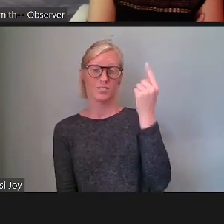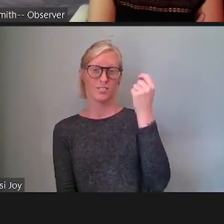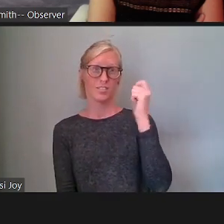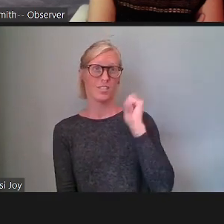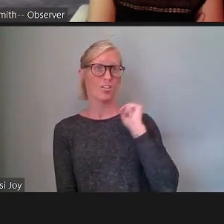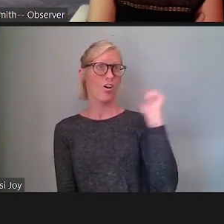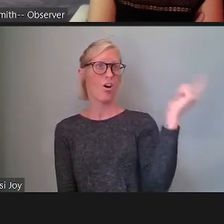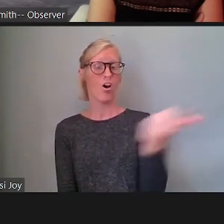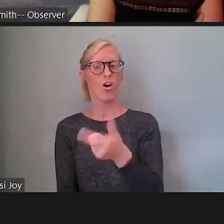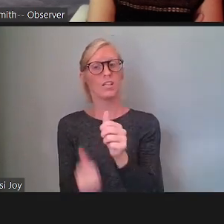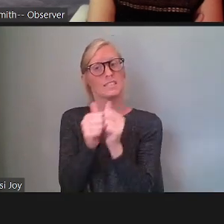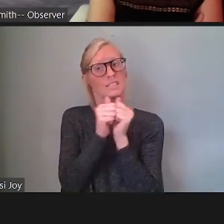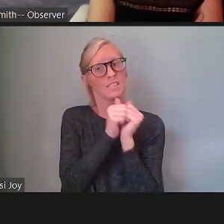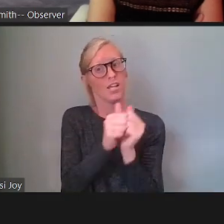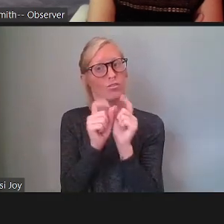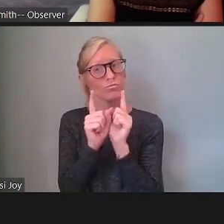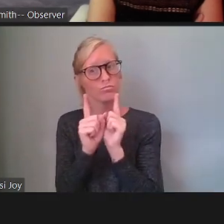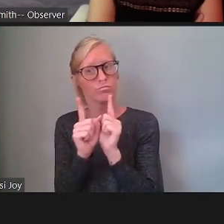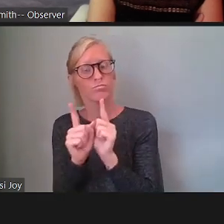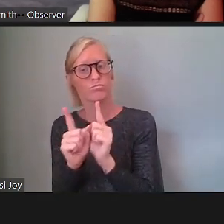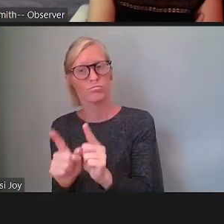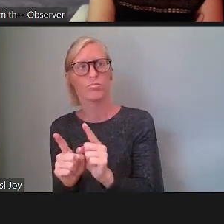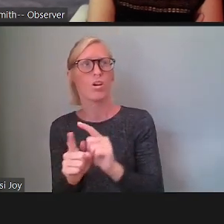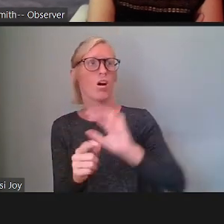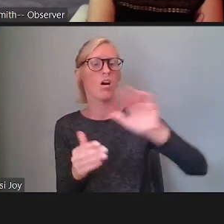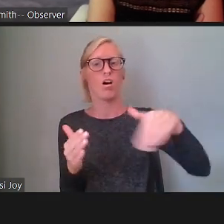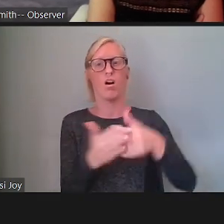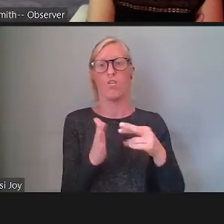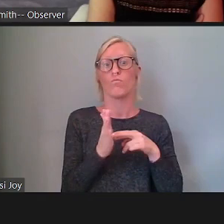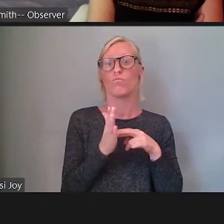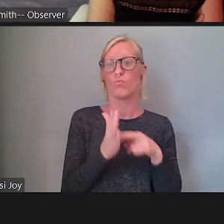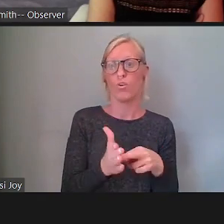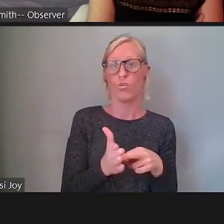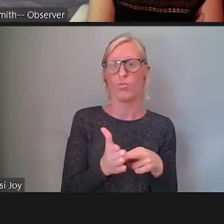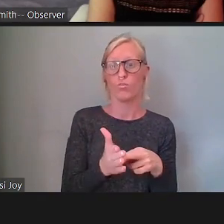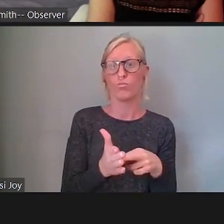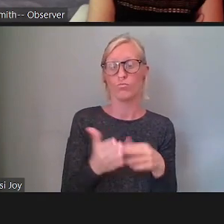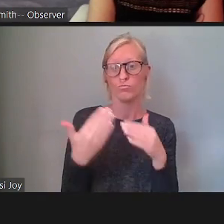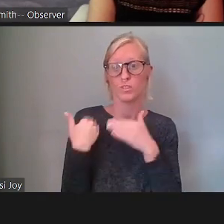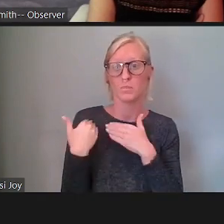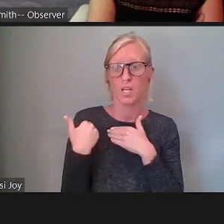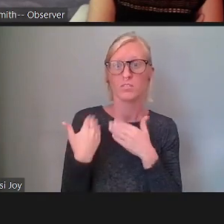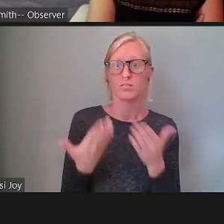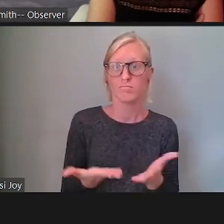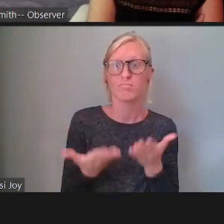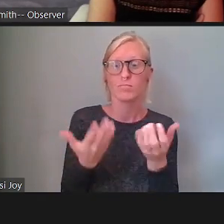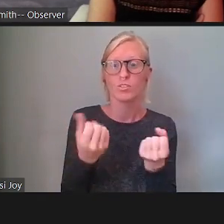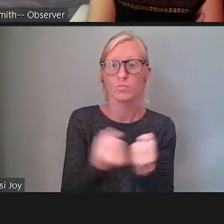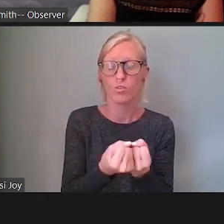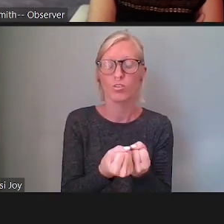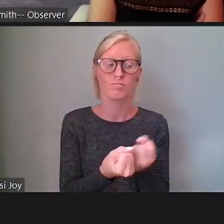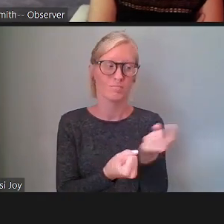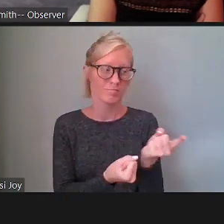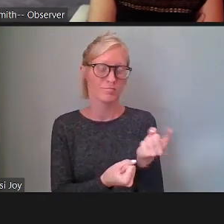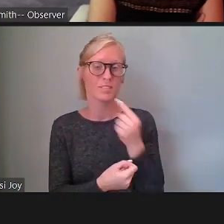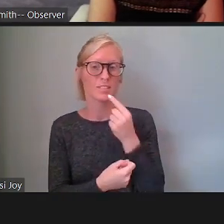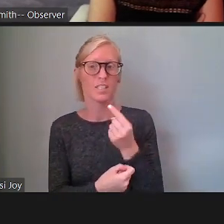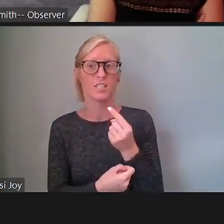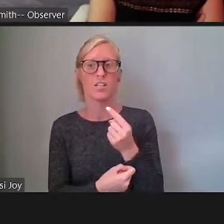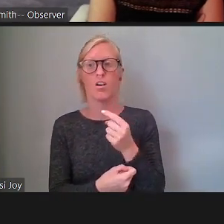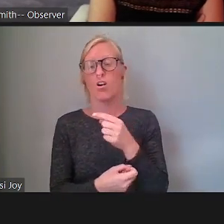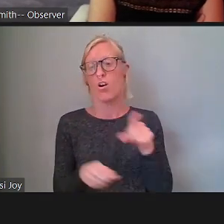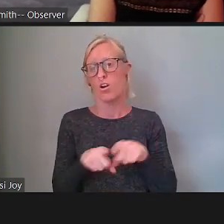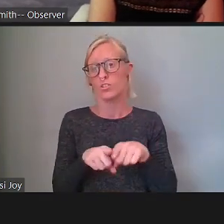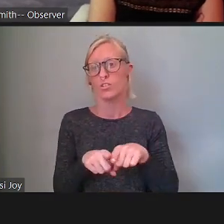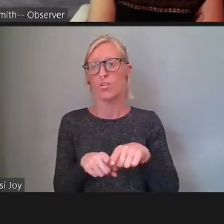and we all have a role to play, as Aisha said. So also as our Director General, Dr. Tedros